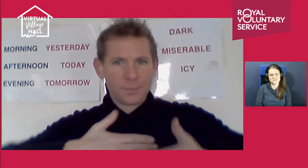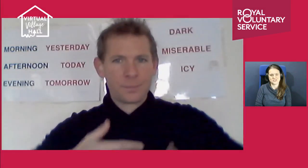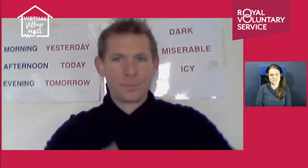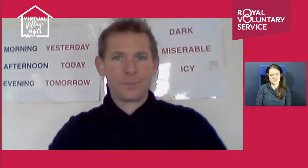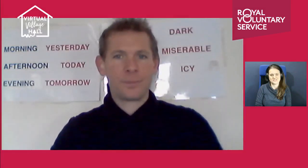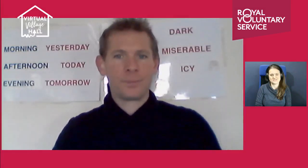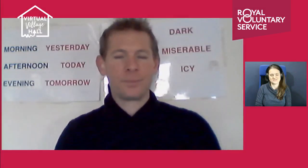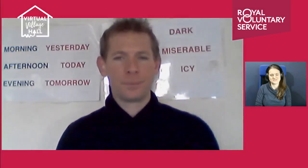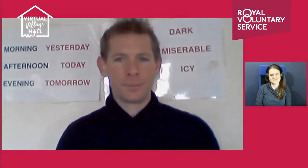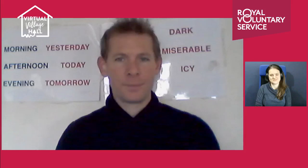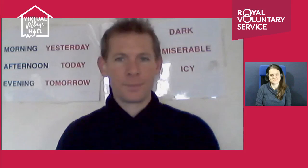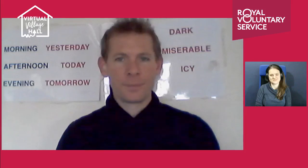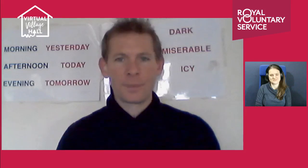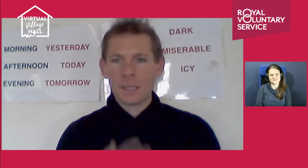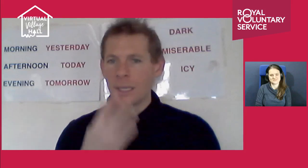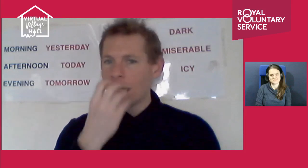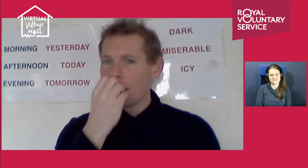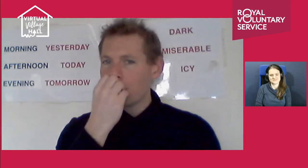Dark.